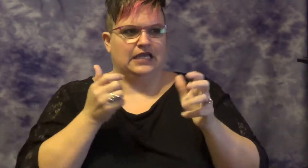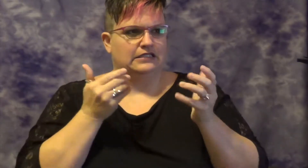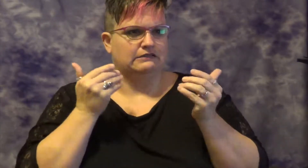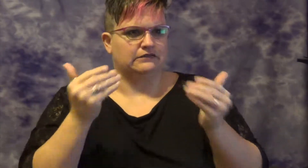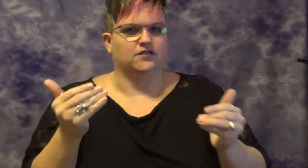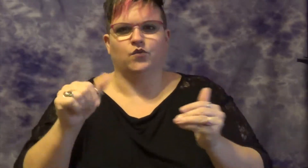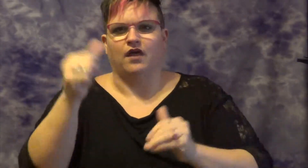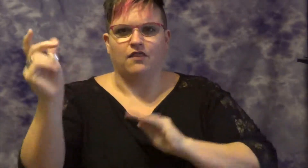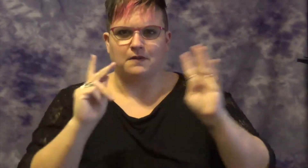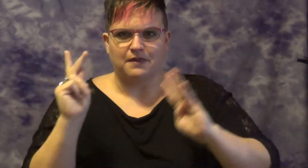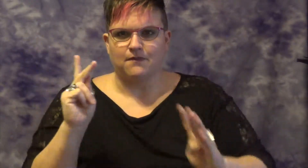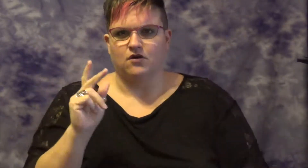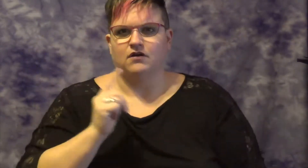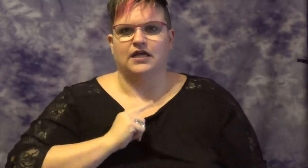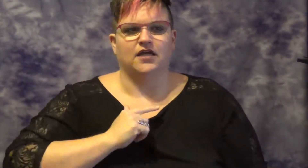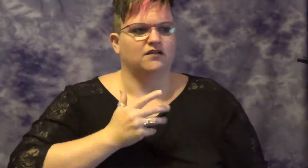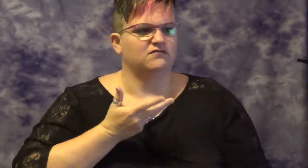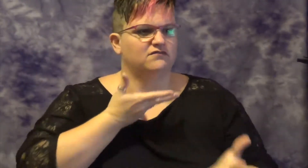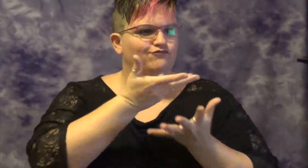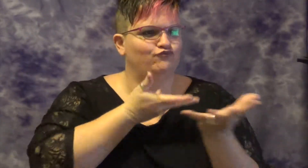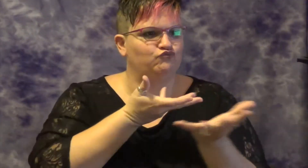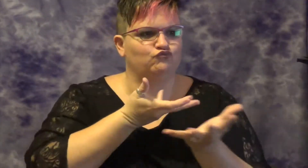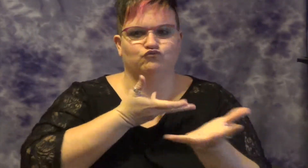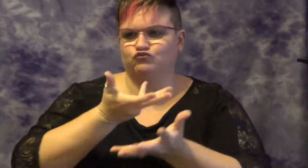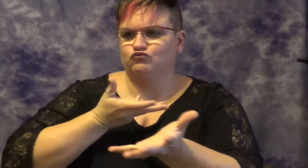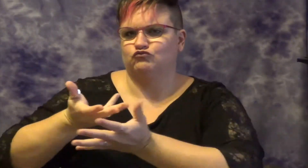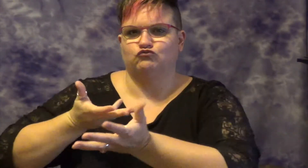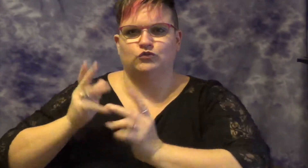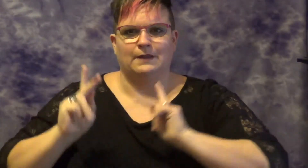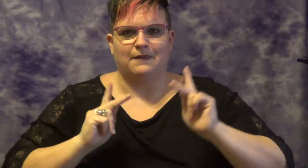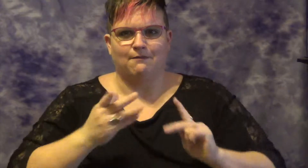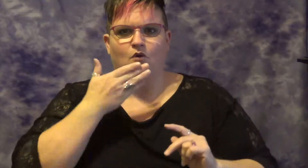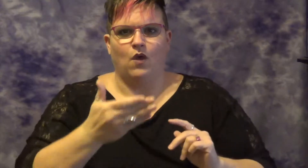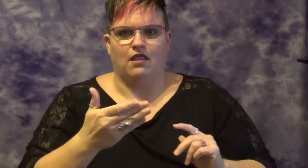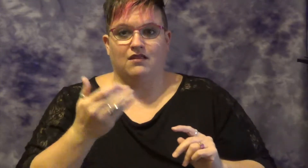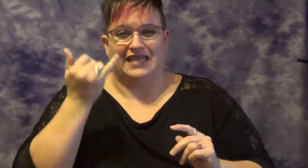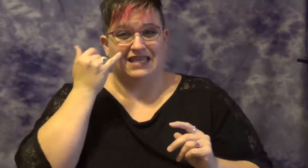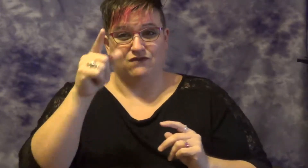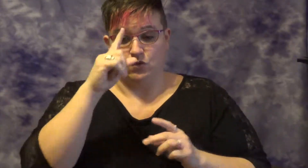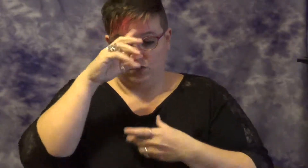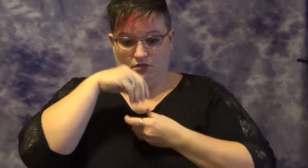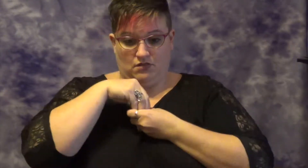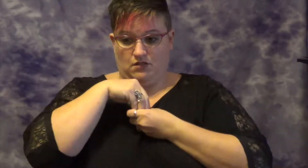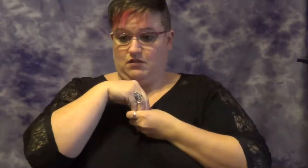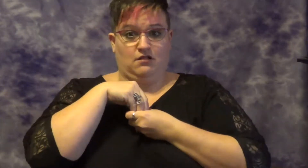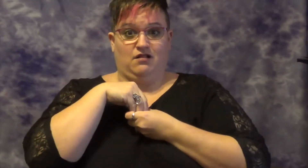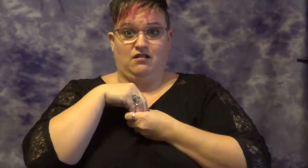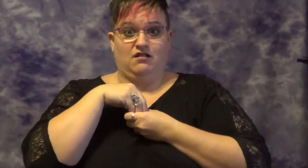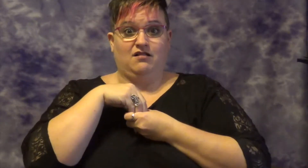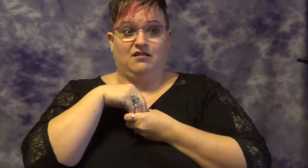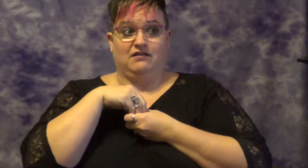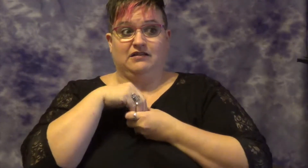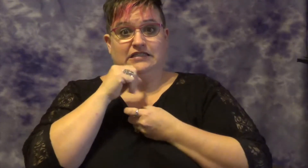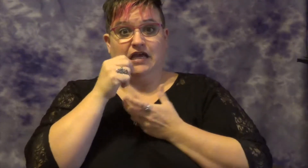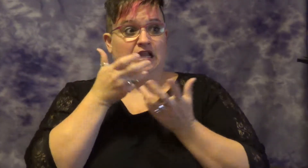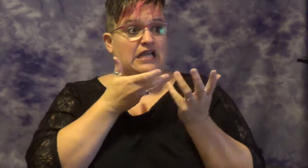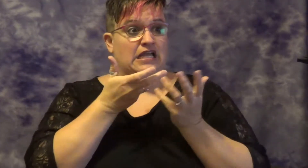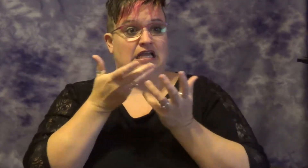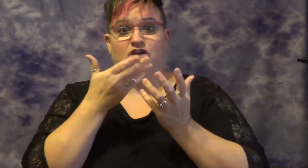skills, meaning that you can get along with other people, you're able to negotiate yourself around situations.